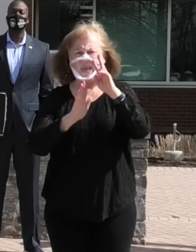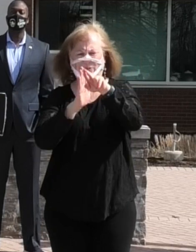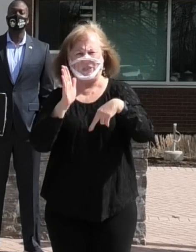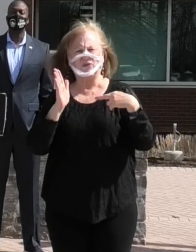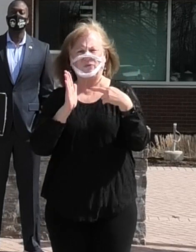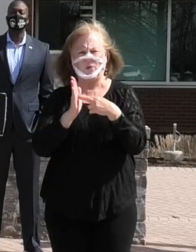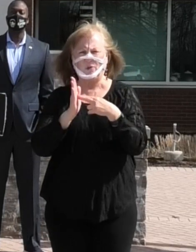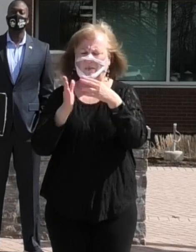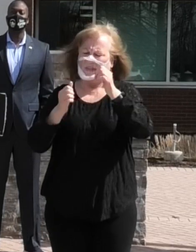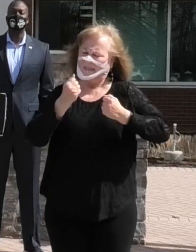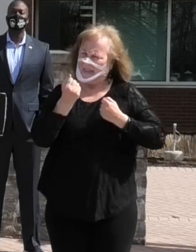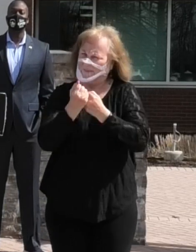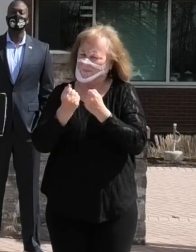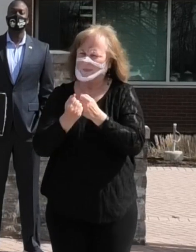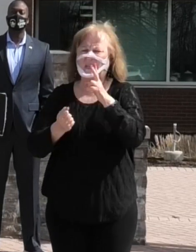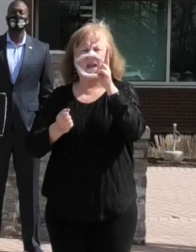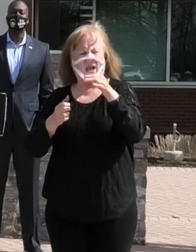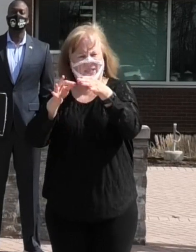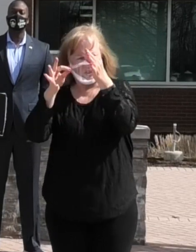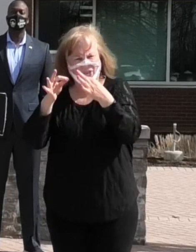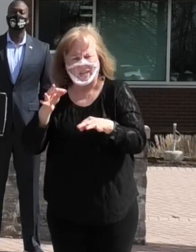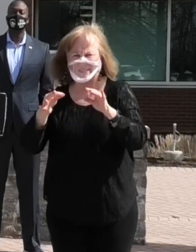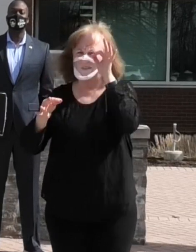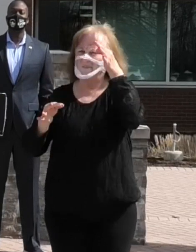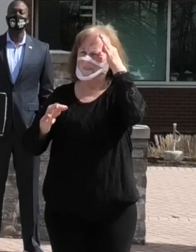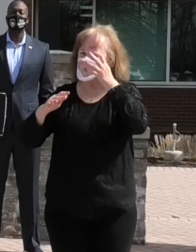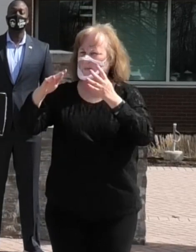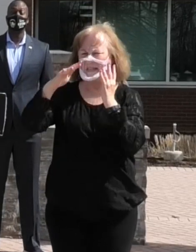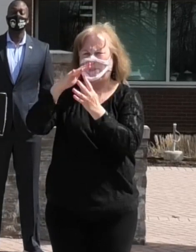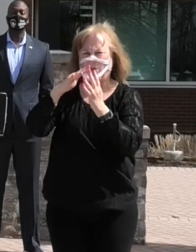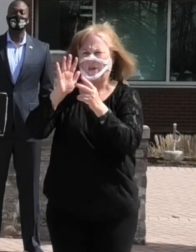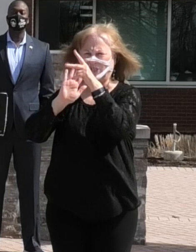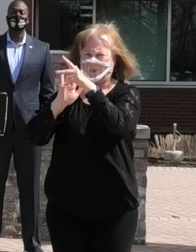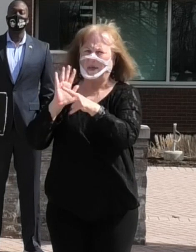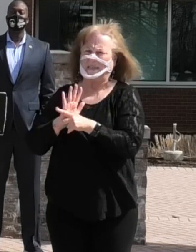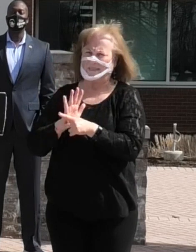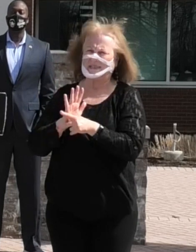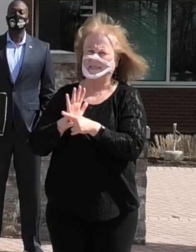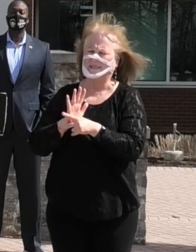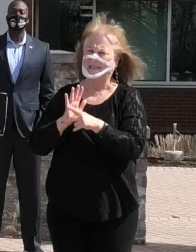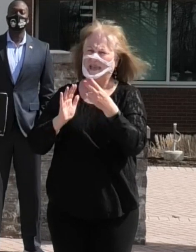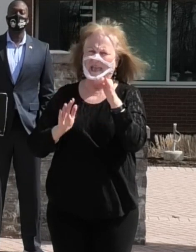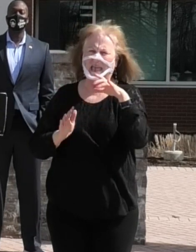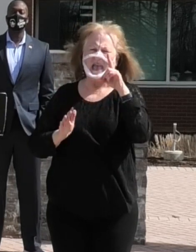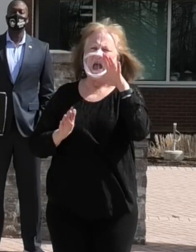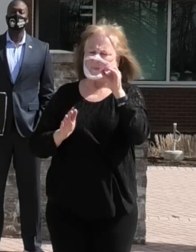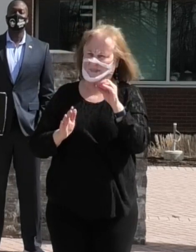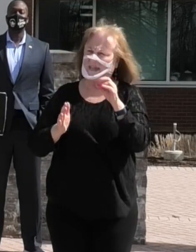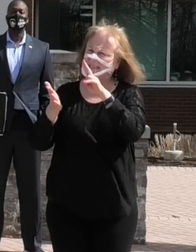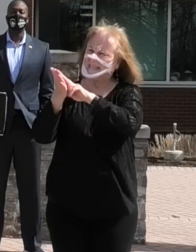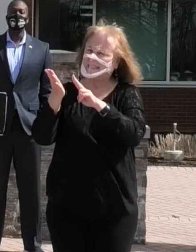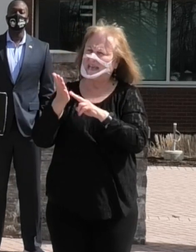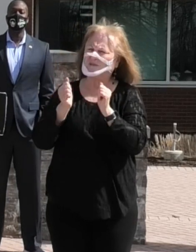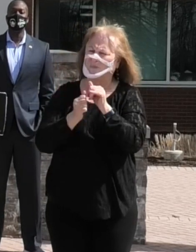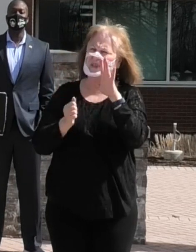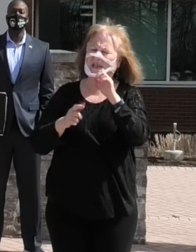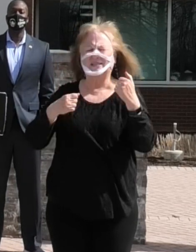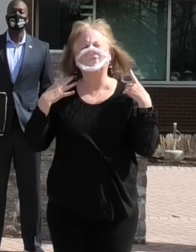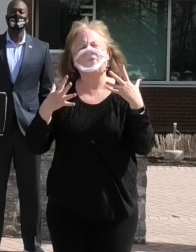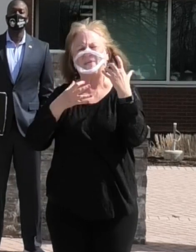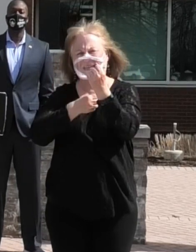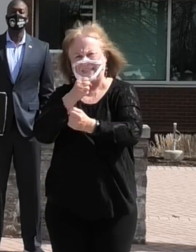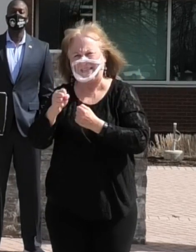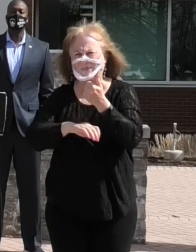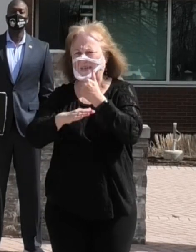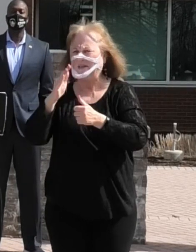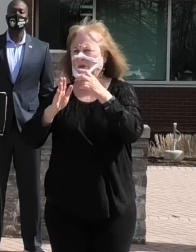role in enforcing unjust federal immigration policies. Howard County has contracted with ICE for years